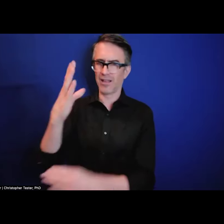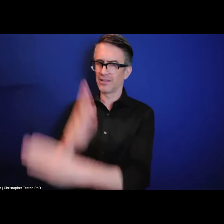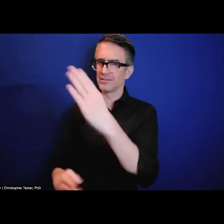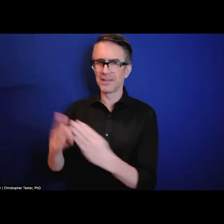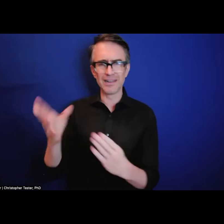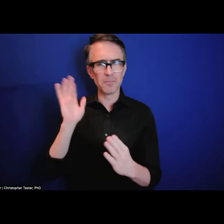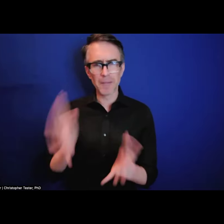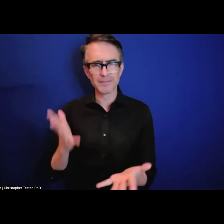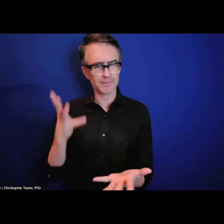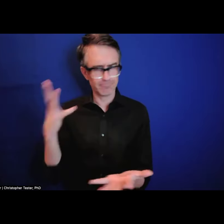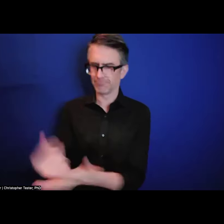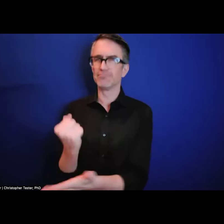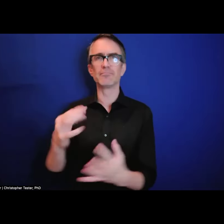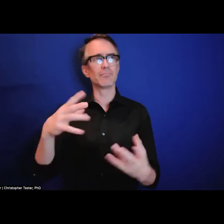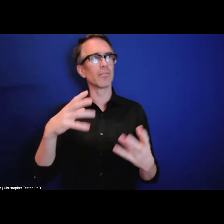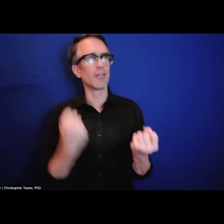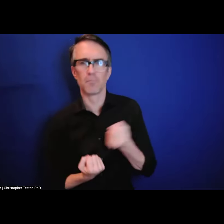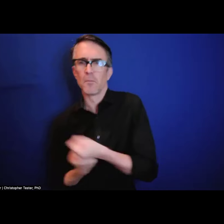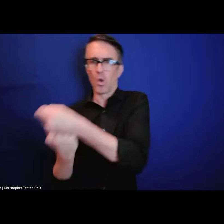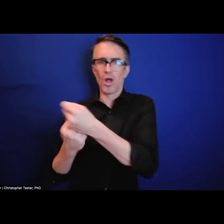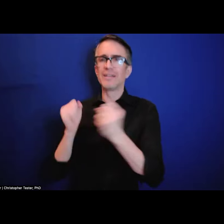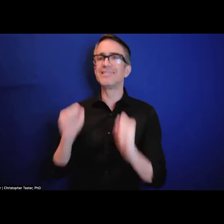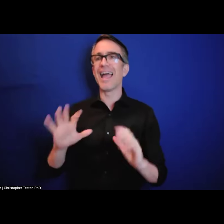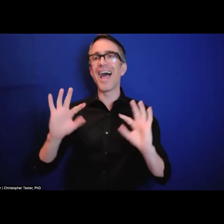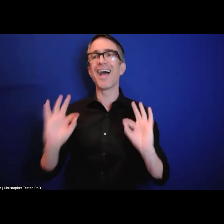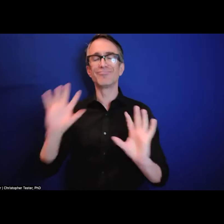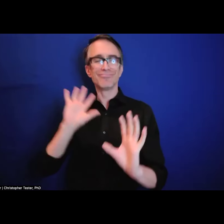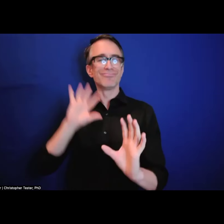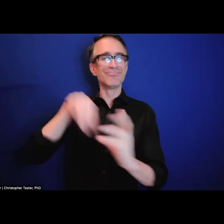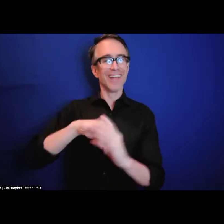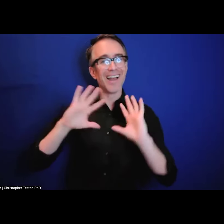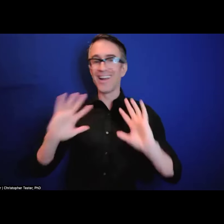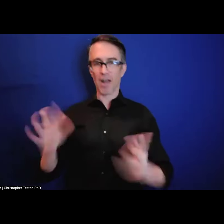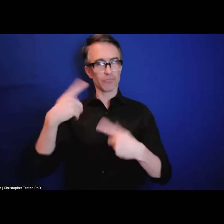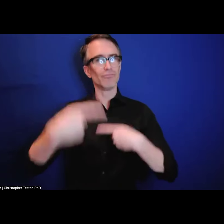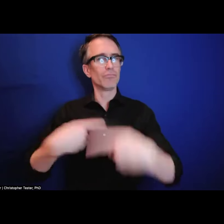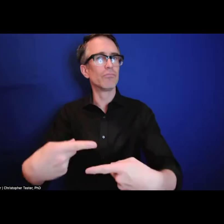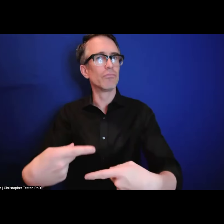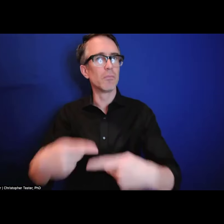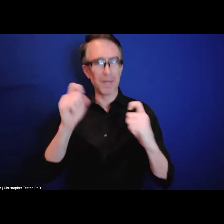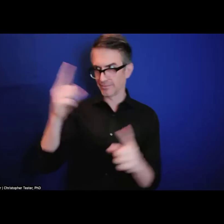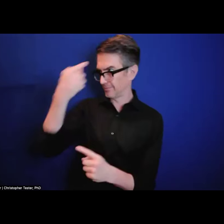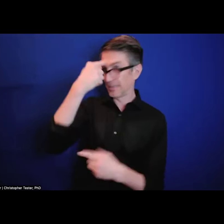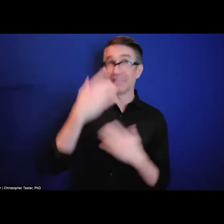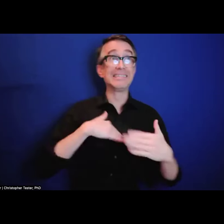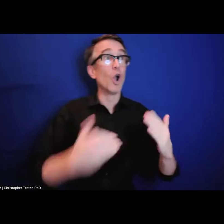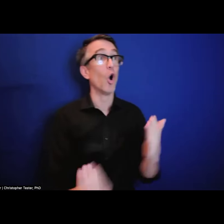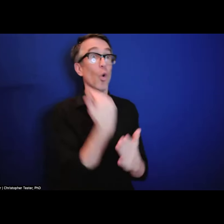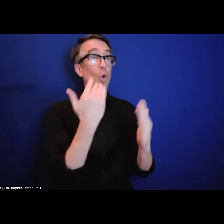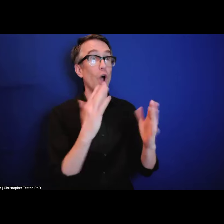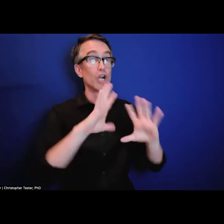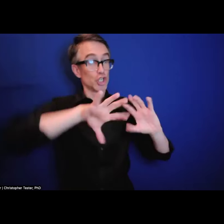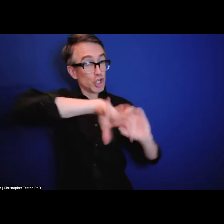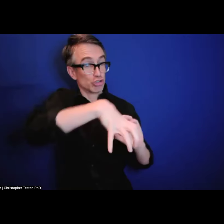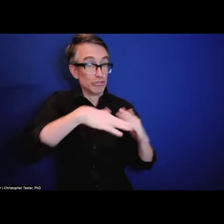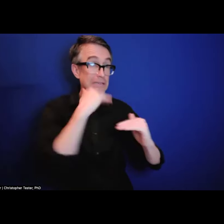it is inseparable from disability inclusion. As mentioned by other speakers, and I think it's worthwhile mentioning,